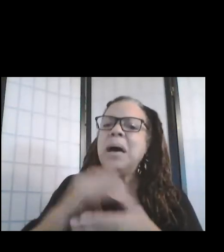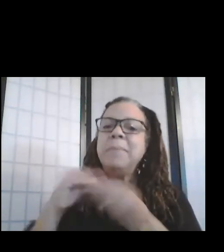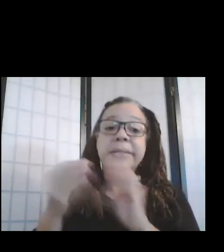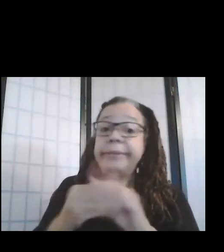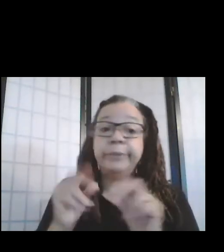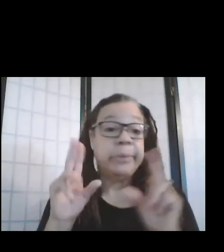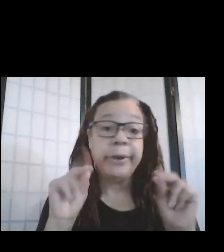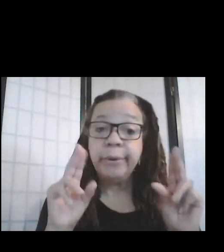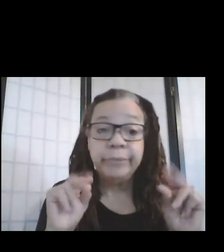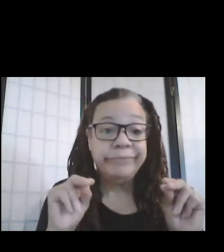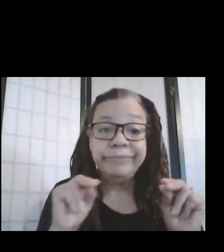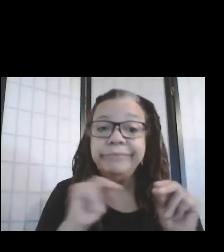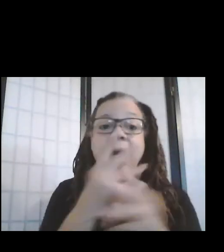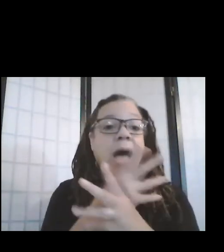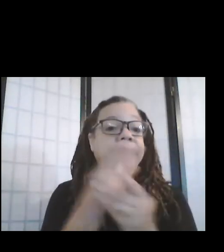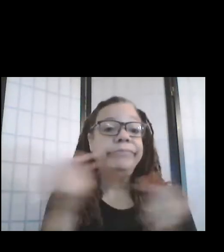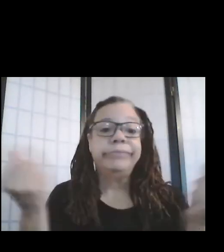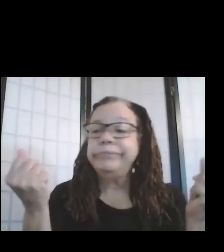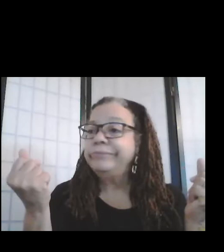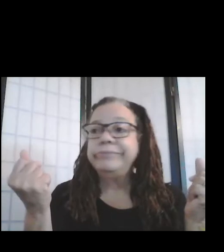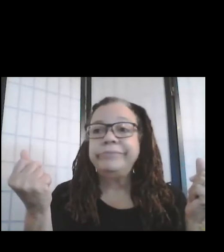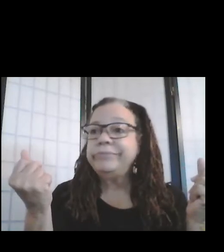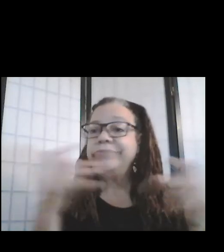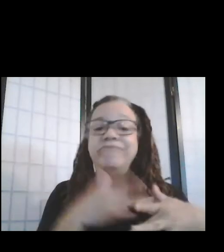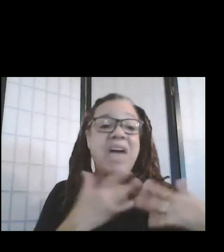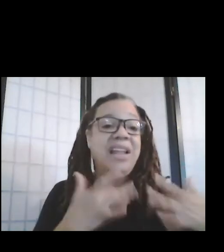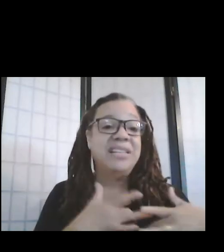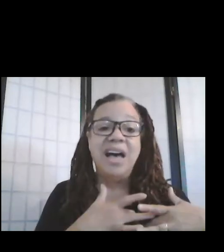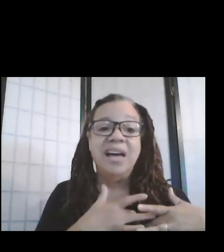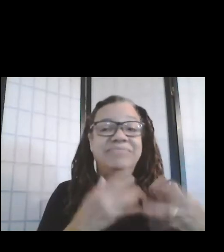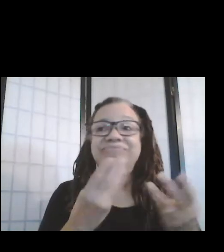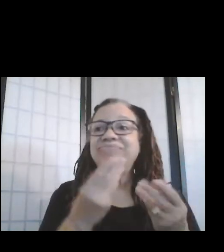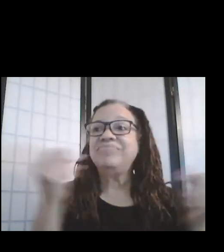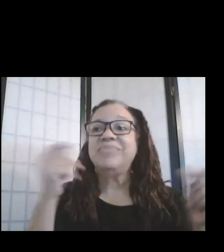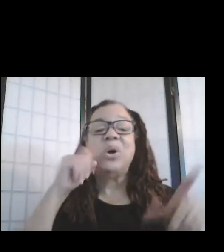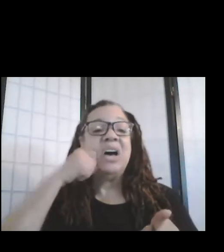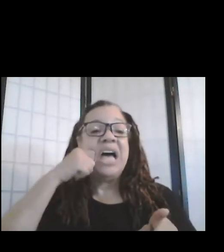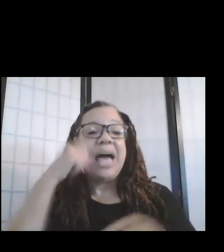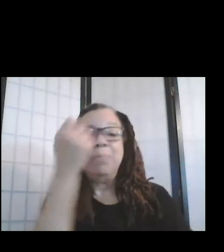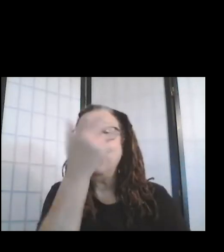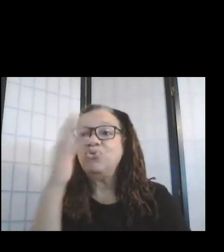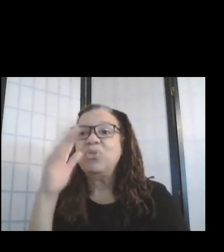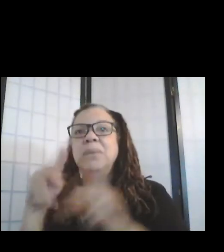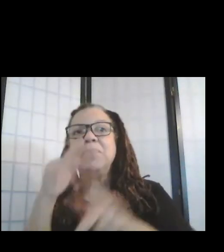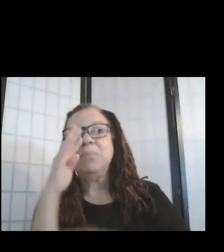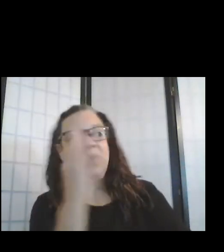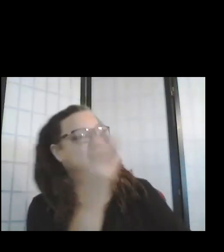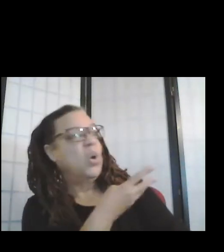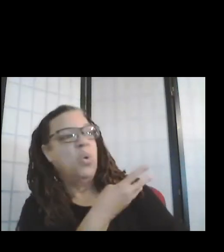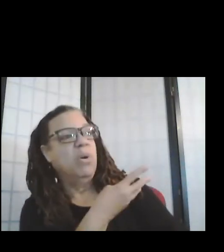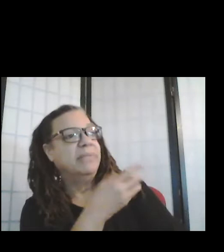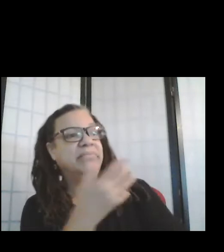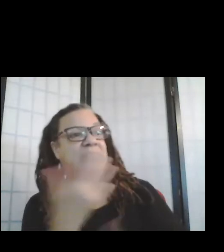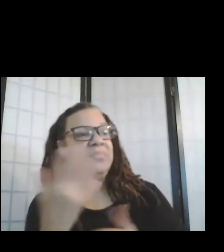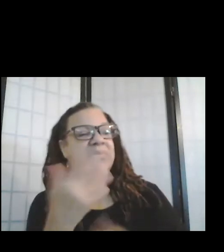no, all gone like valentines carved into an apple tree in a neglected orchard.